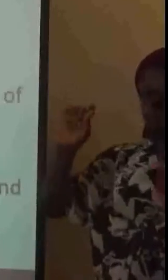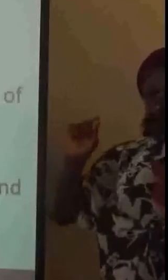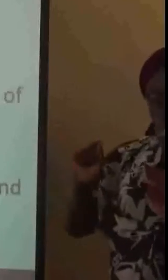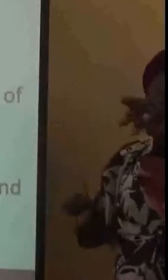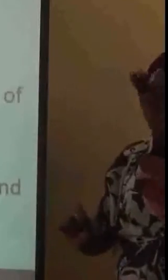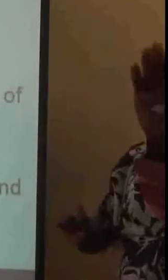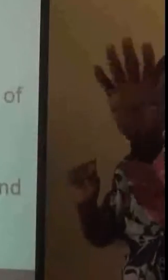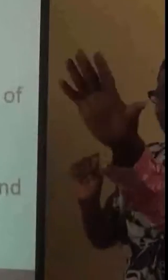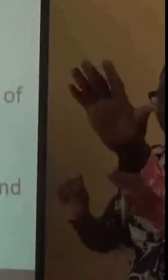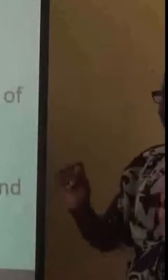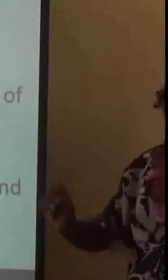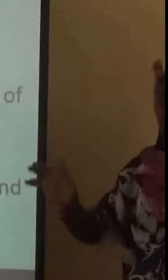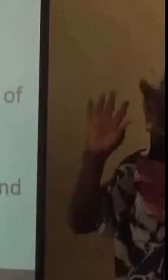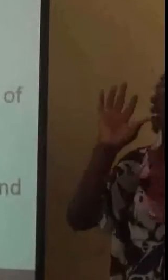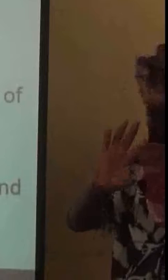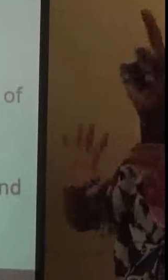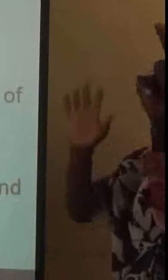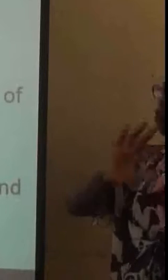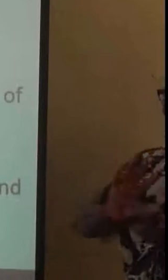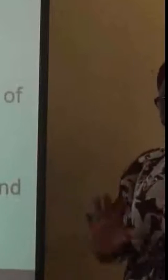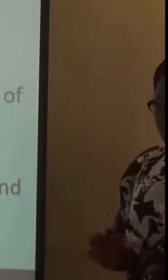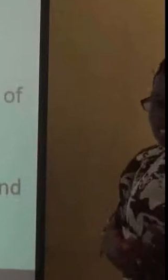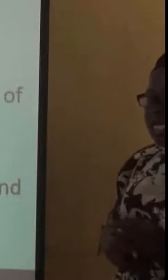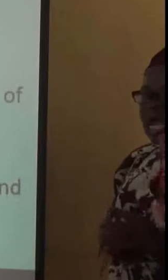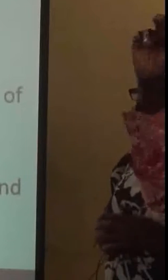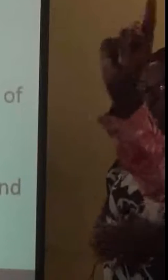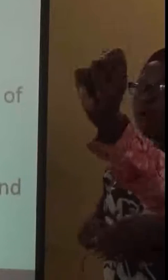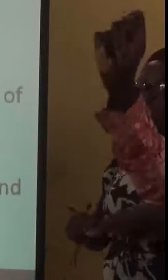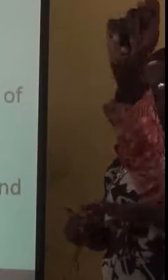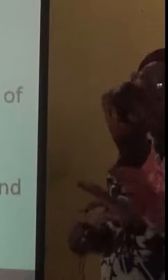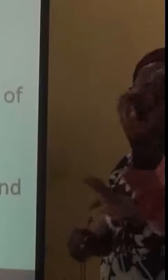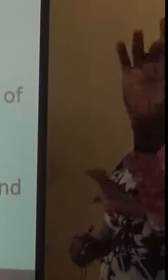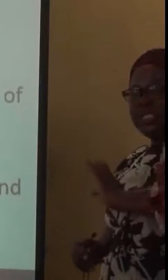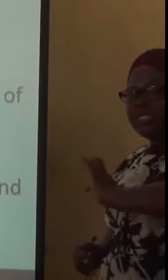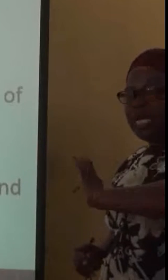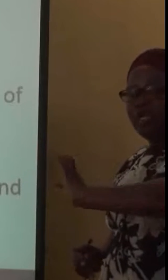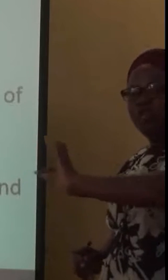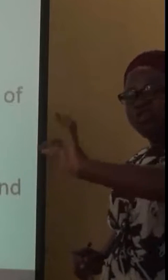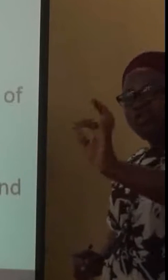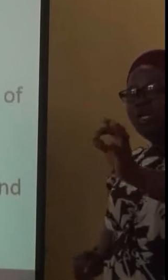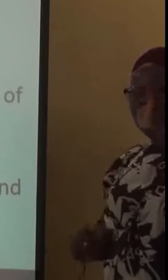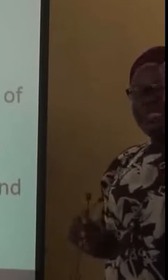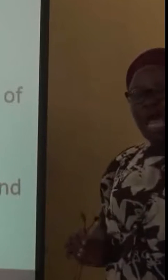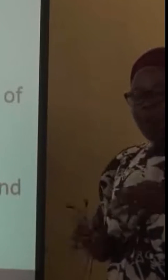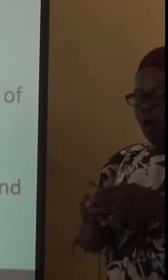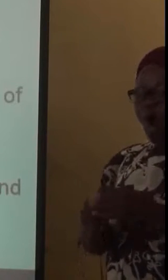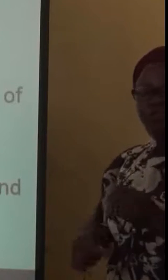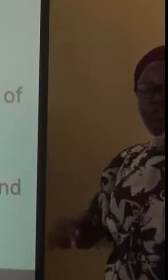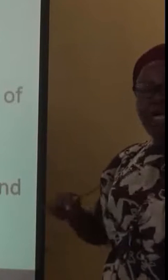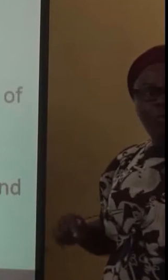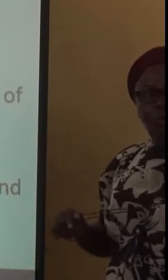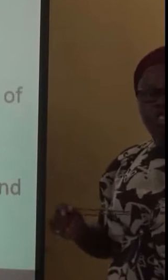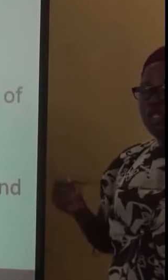RJ45, RJ11, and finally T connectors. And I was able to take you through the type